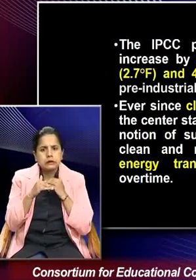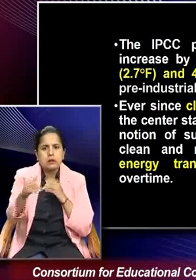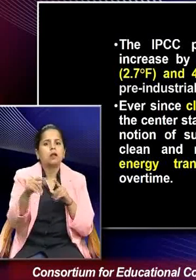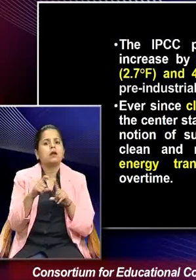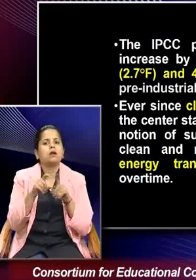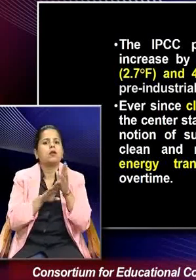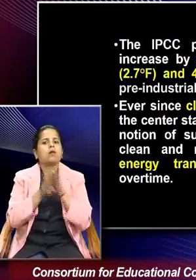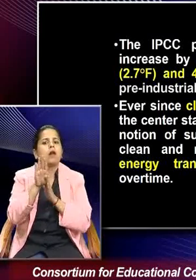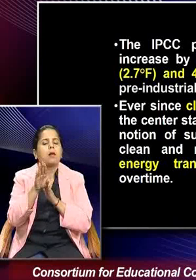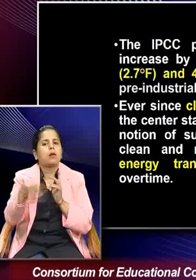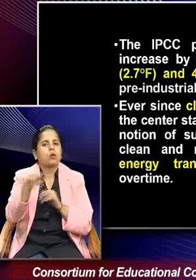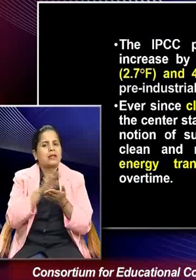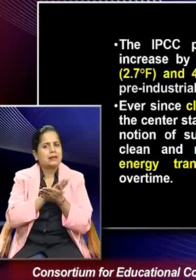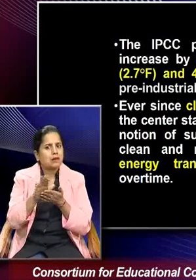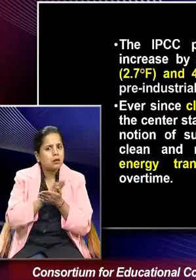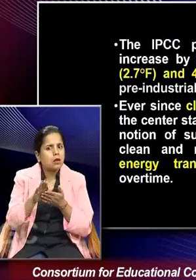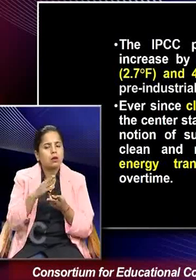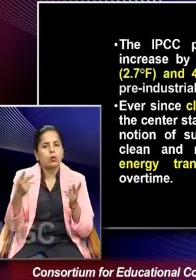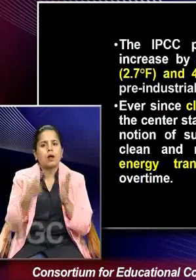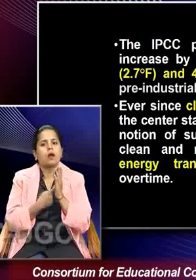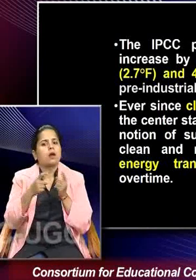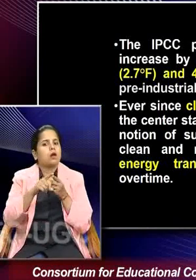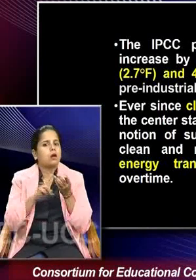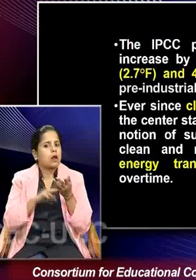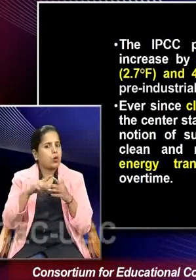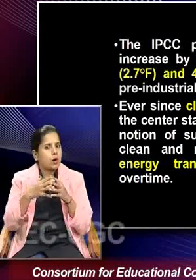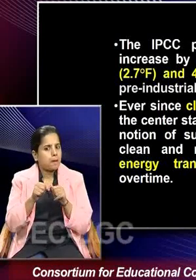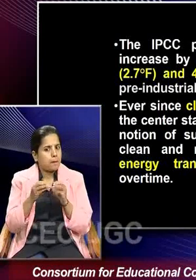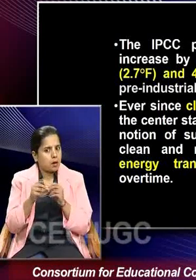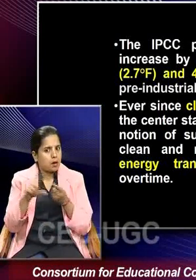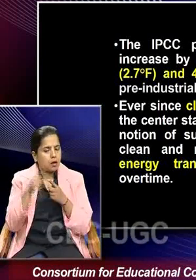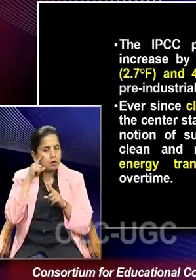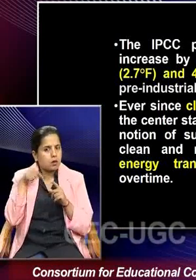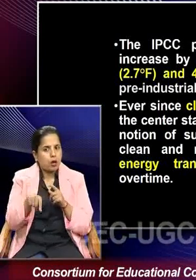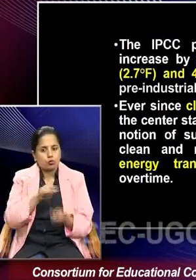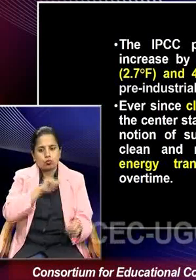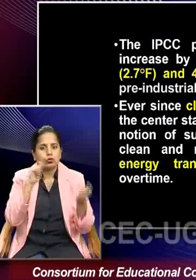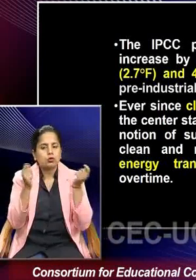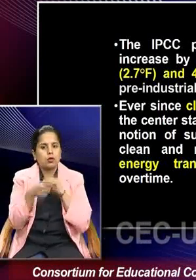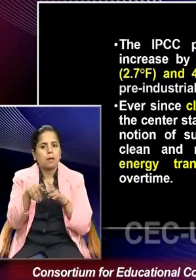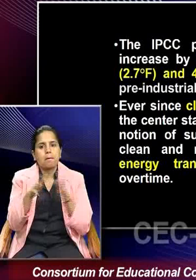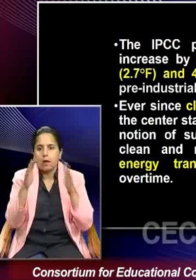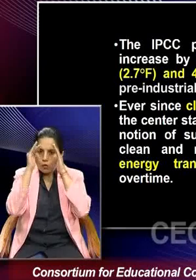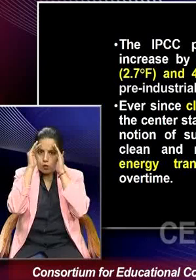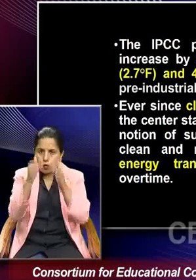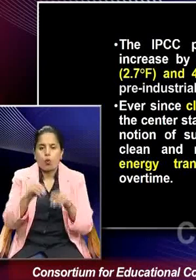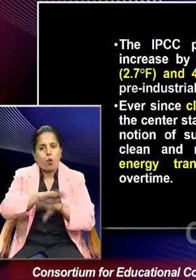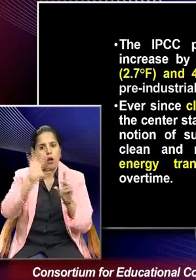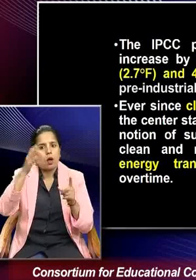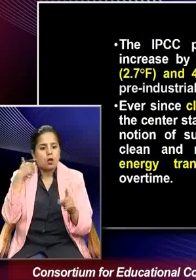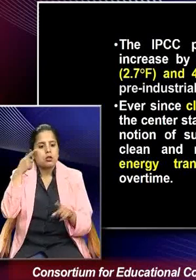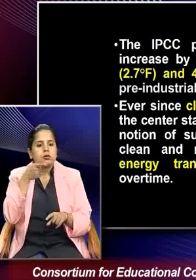development and clean and renewable energy transition has become the main focus of all the